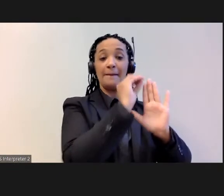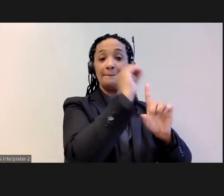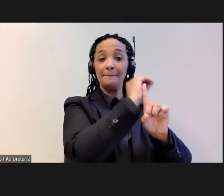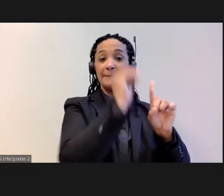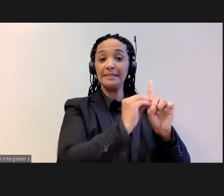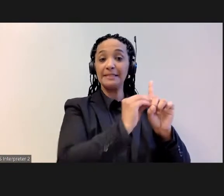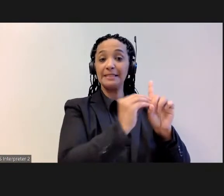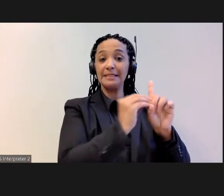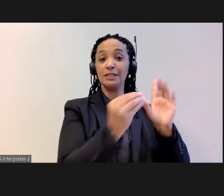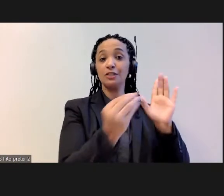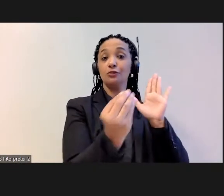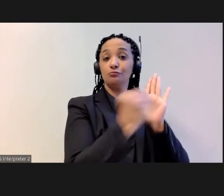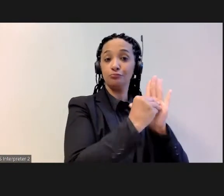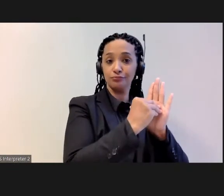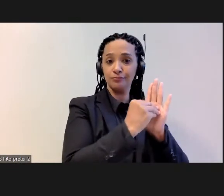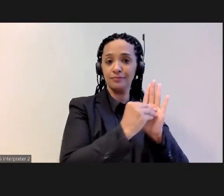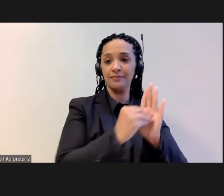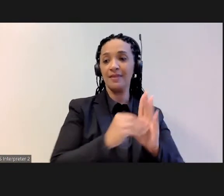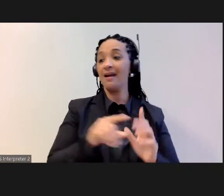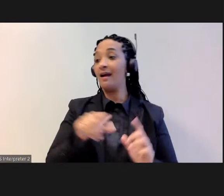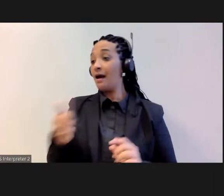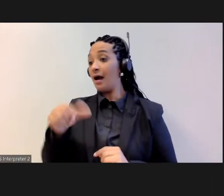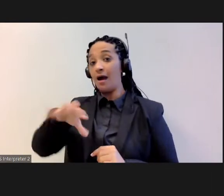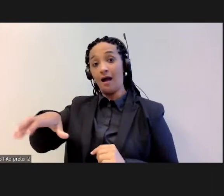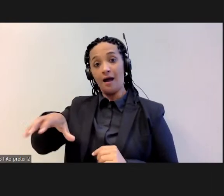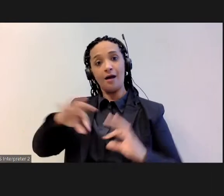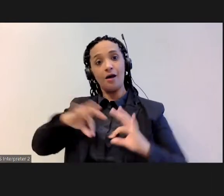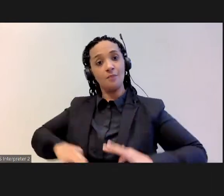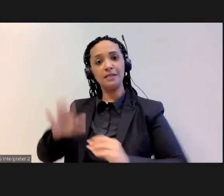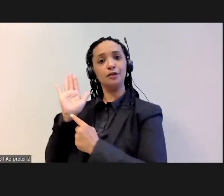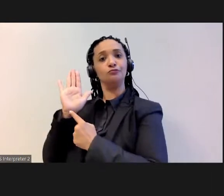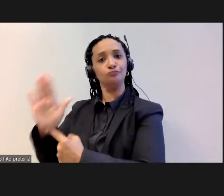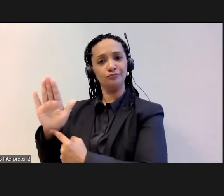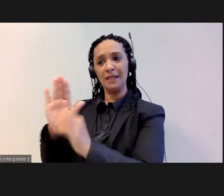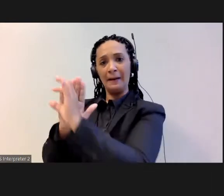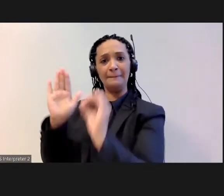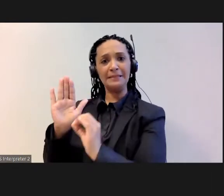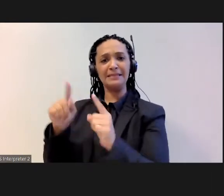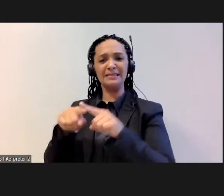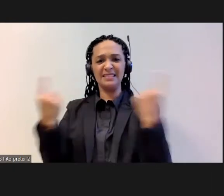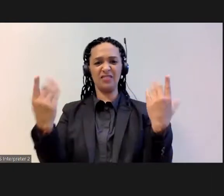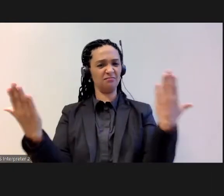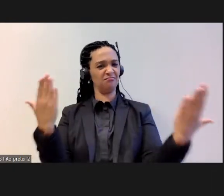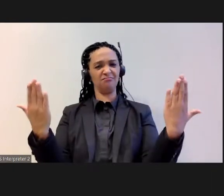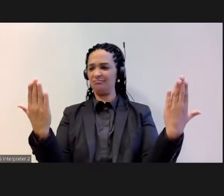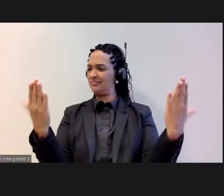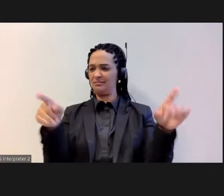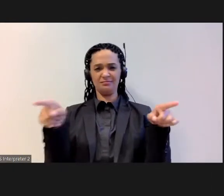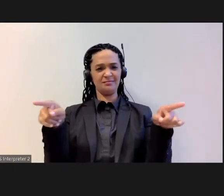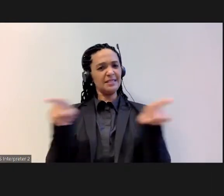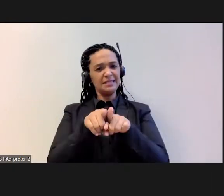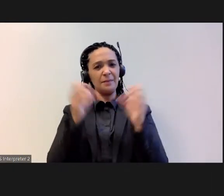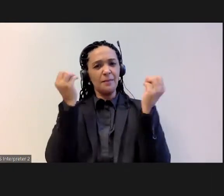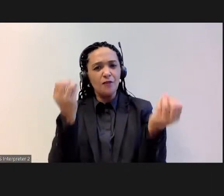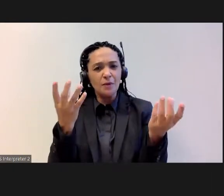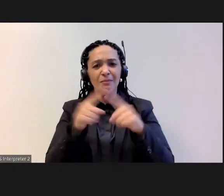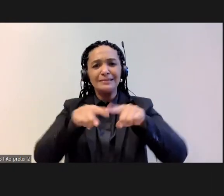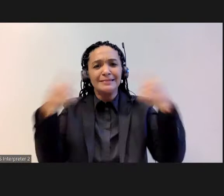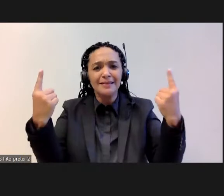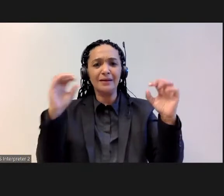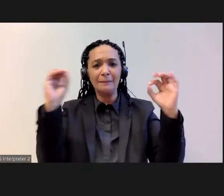and you have another contrary figure, coming from another, ministry on the same, more or less same, same issue. And when you move a step